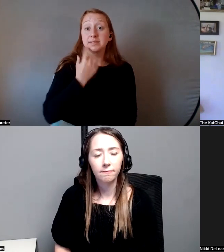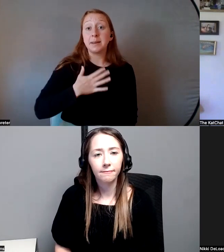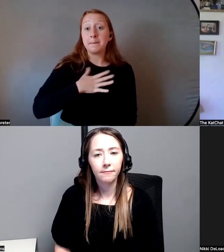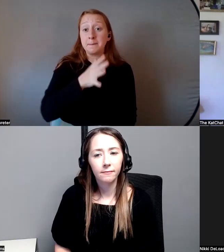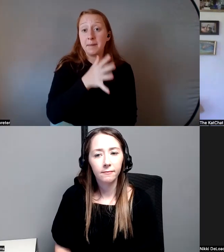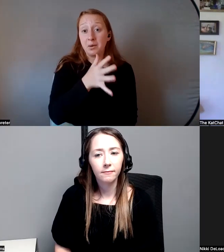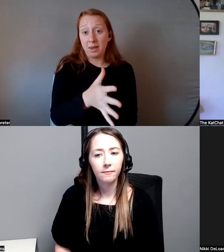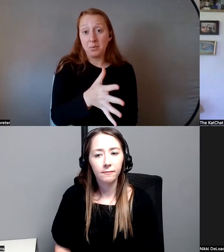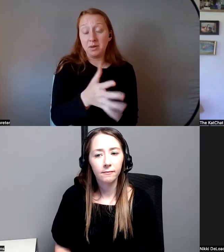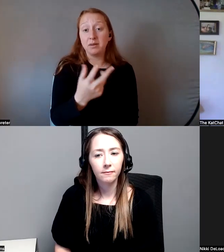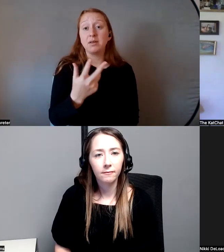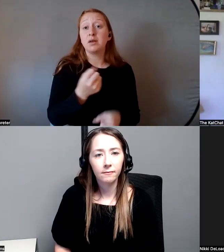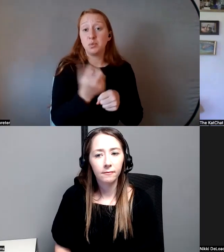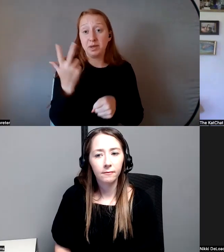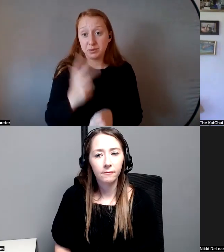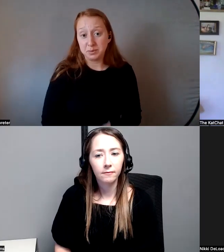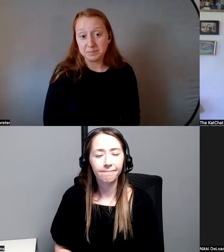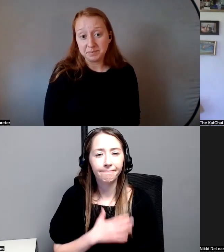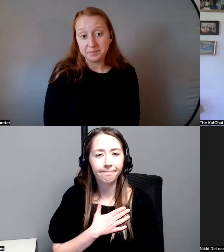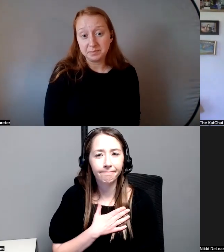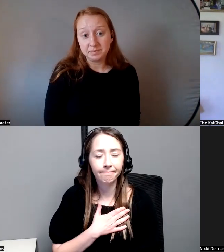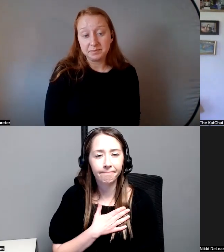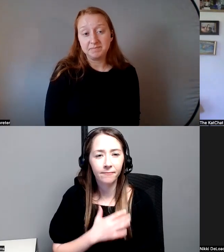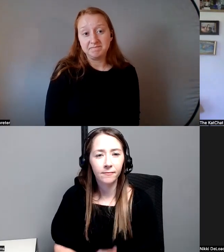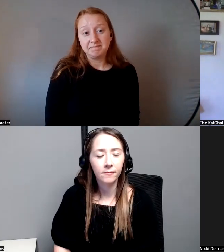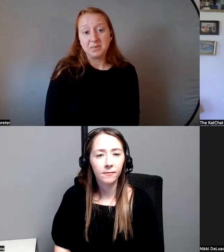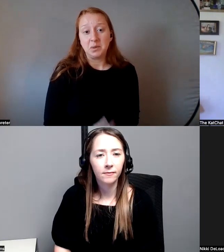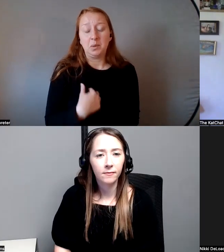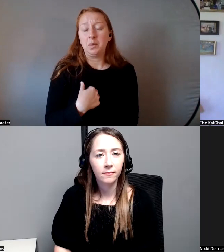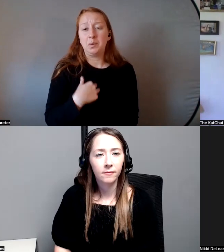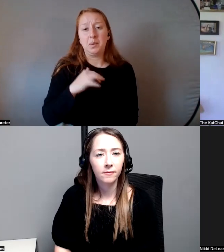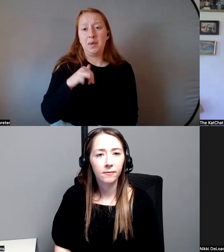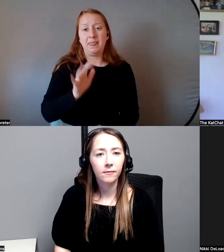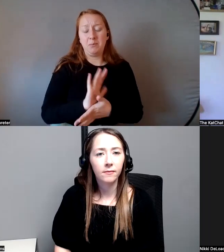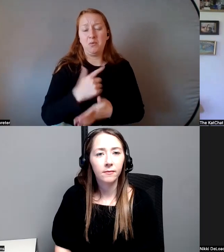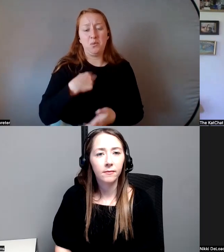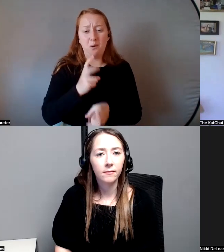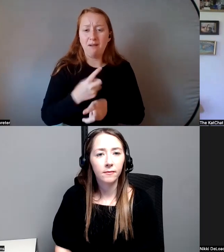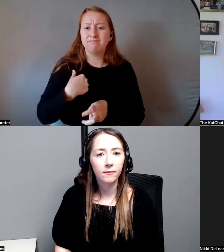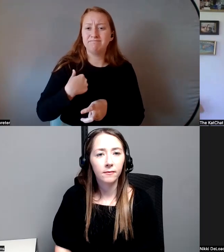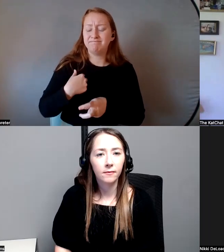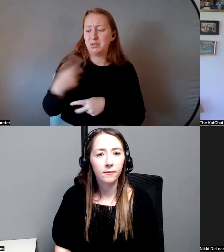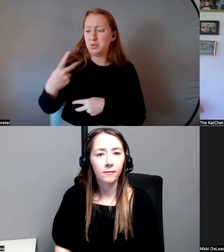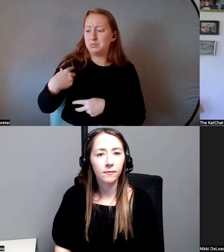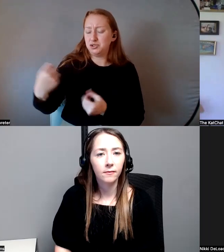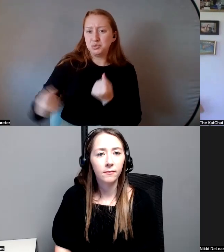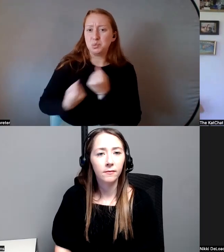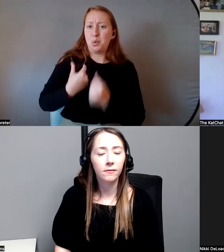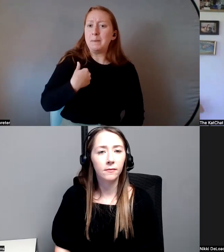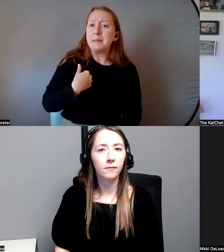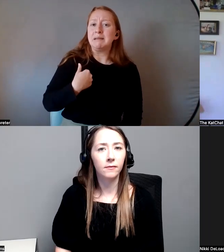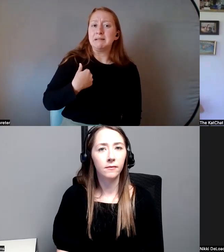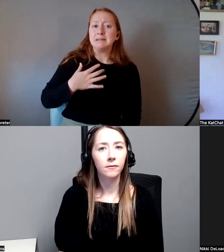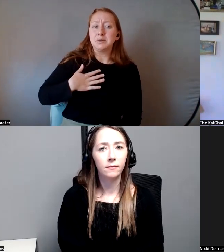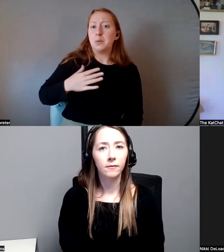3 years ago, and it was Mm, really hard. I mean, she was like my rock. She was like my number